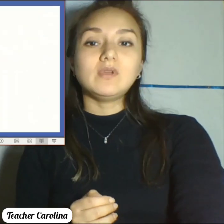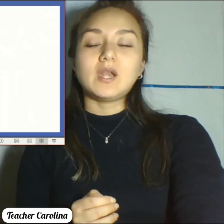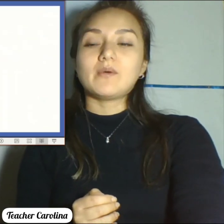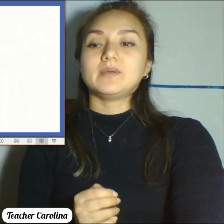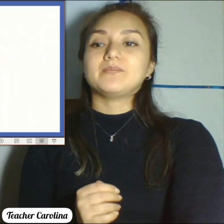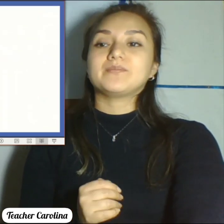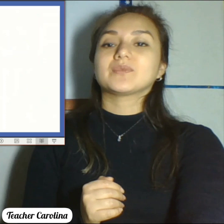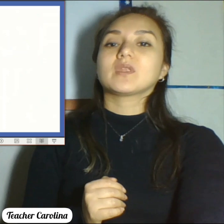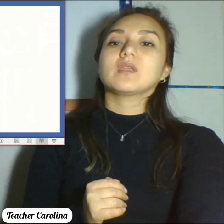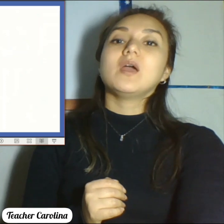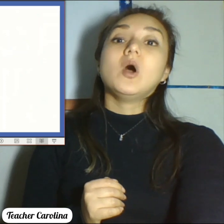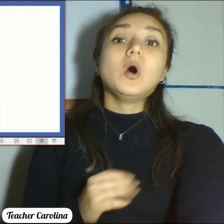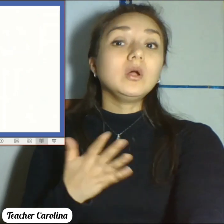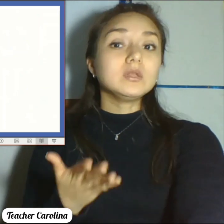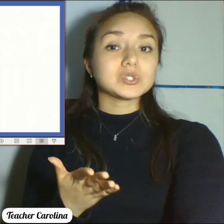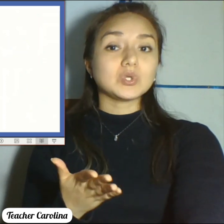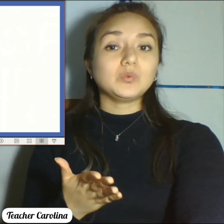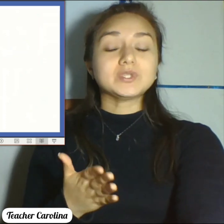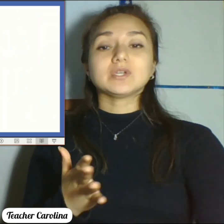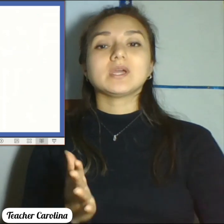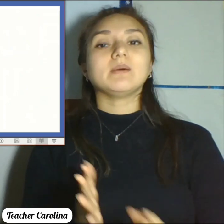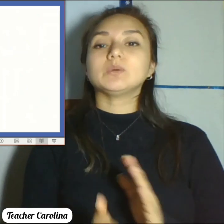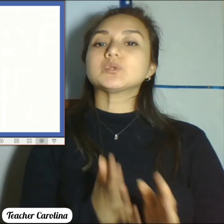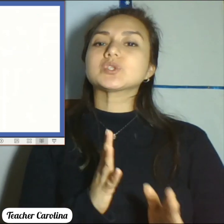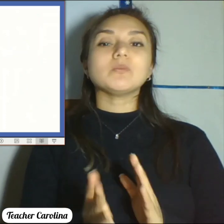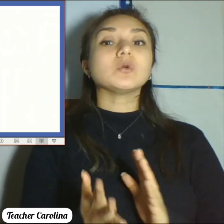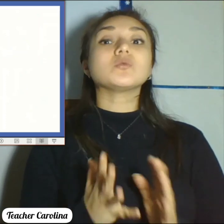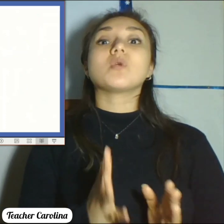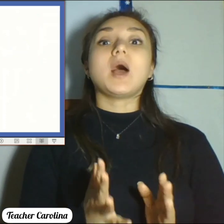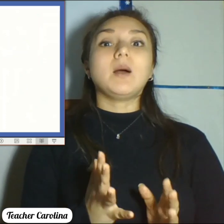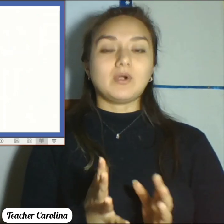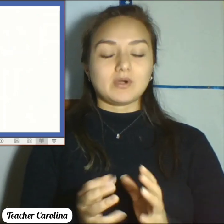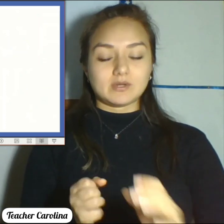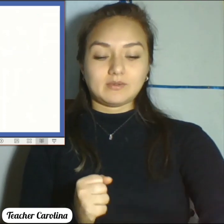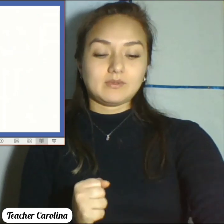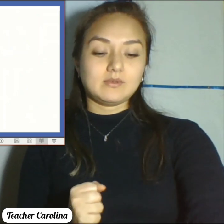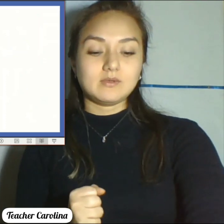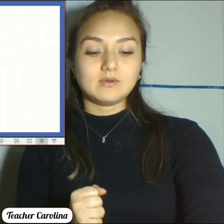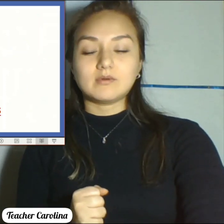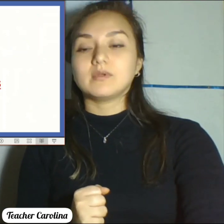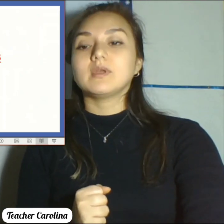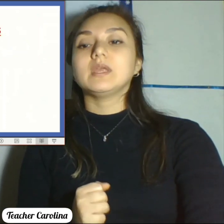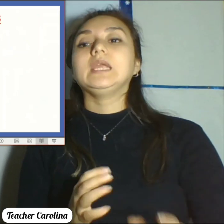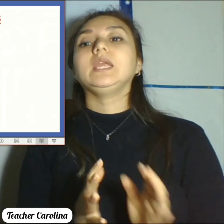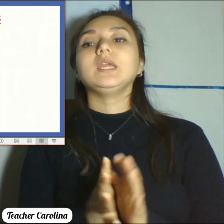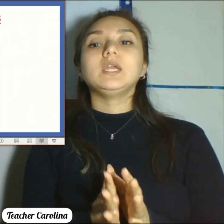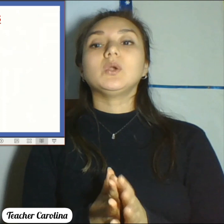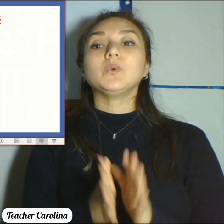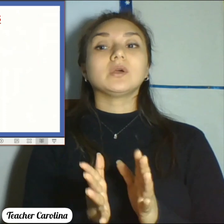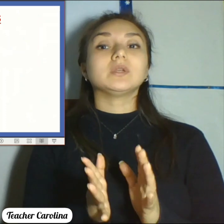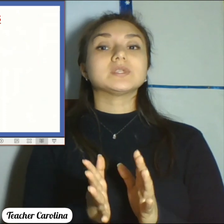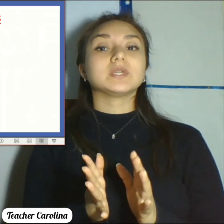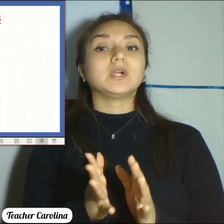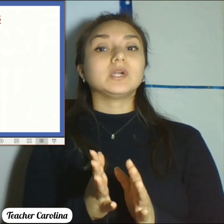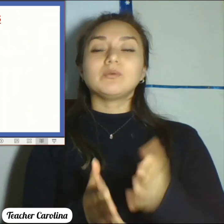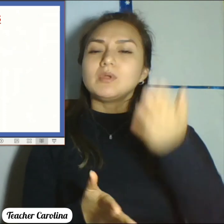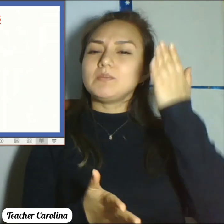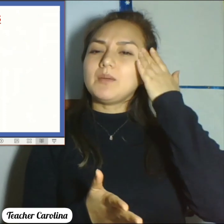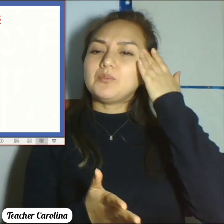vocabulary. Also, we talk about some grammar. In here, we are going to start, remember,